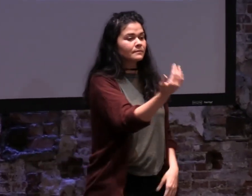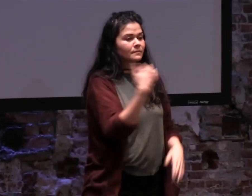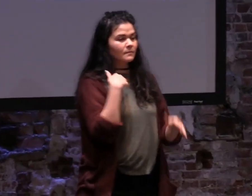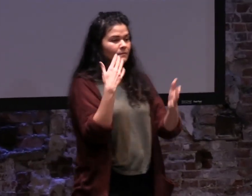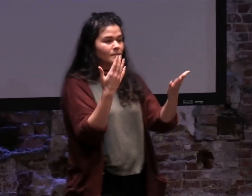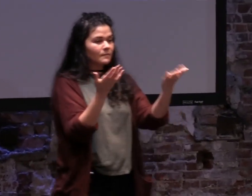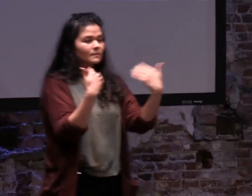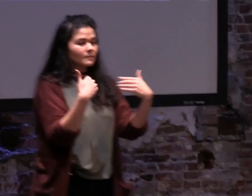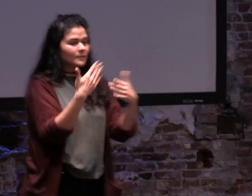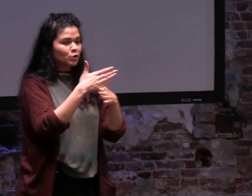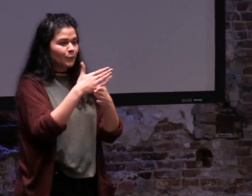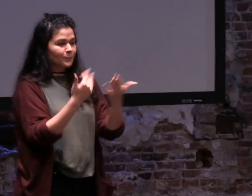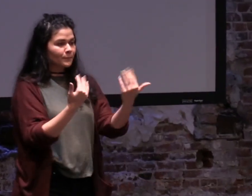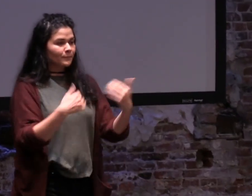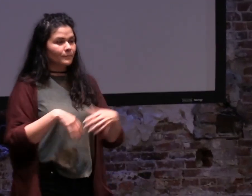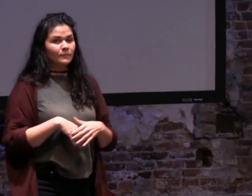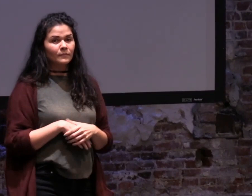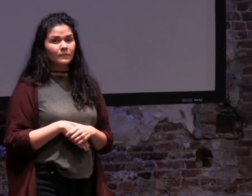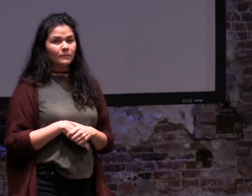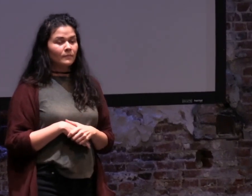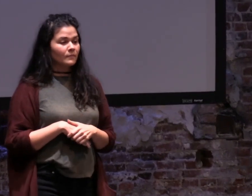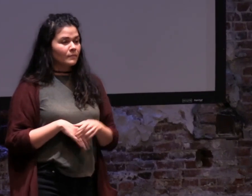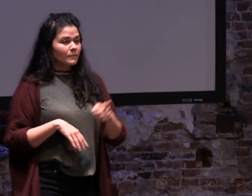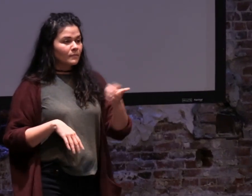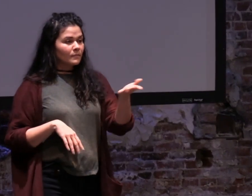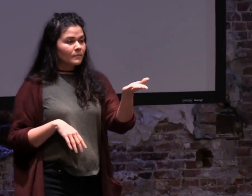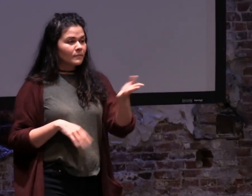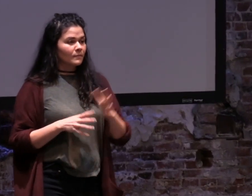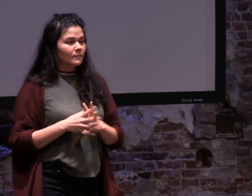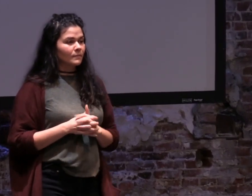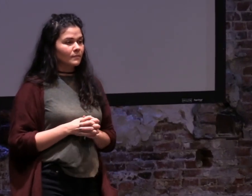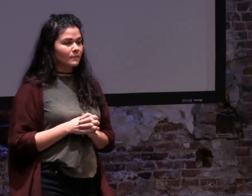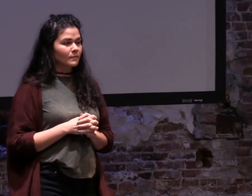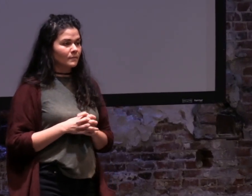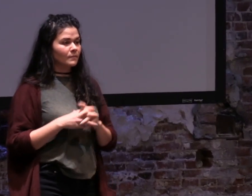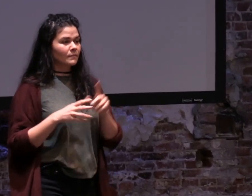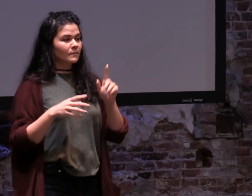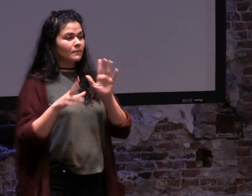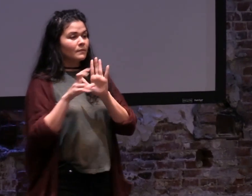I know there are some questions here, so please come and ask the questions. Sure.